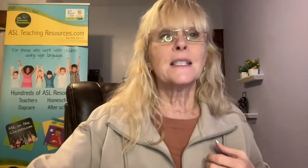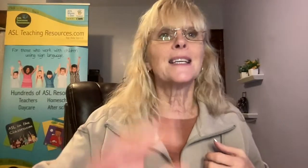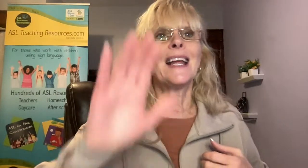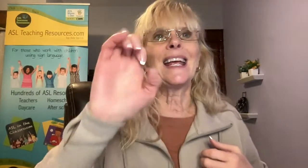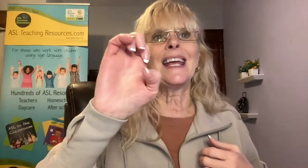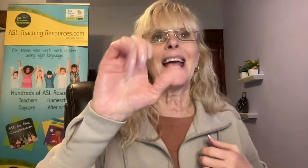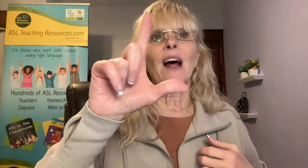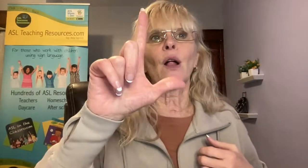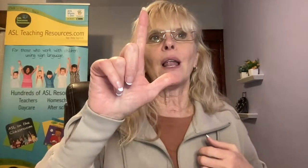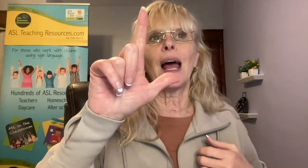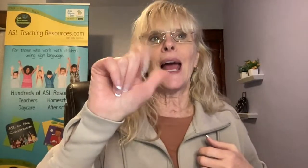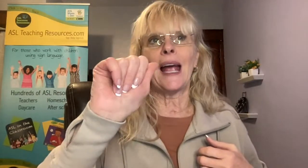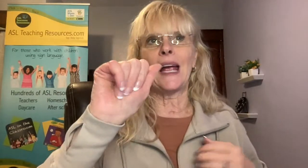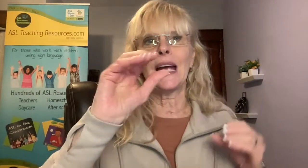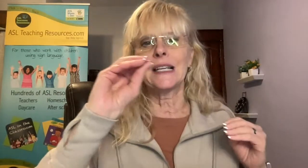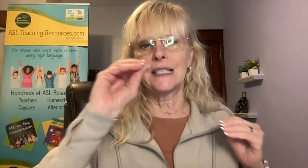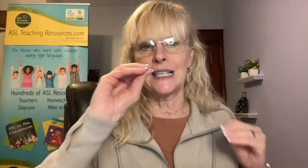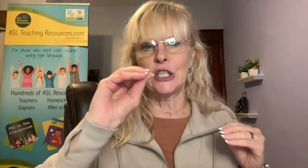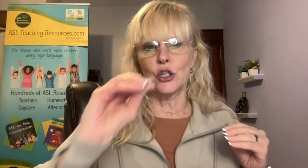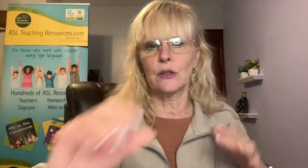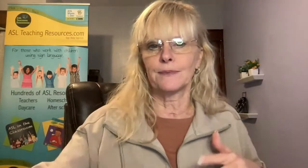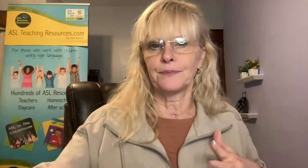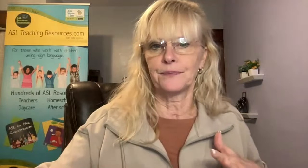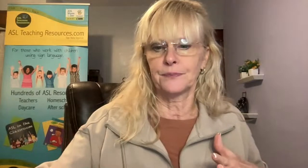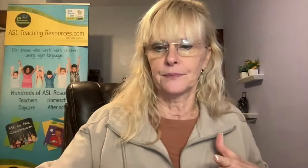an ELA teacher.